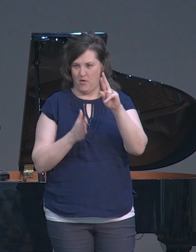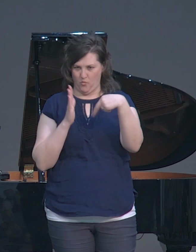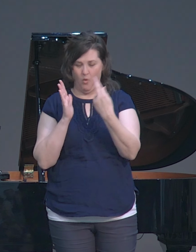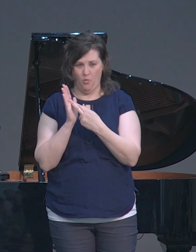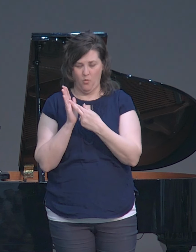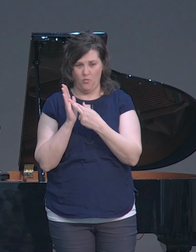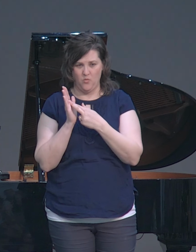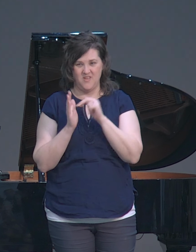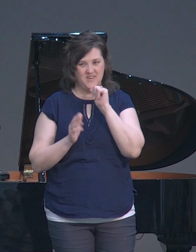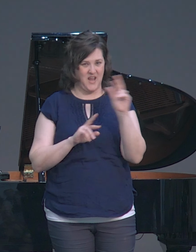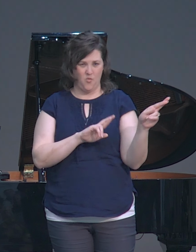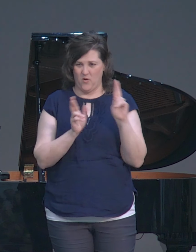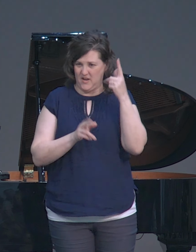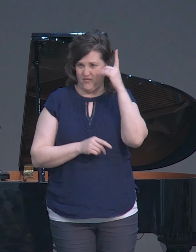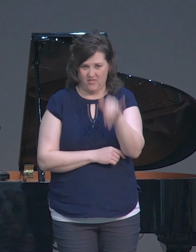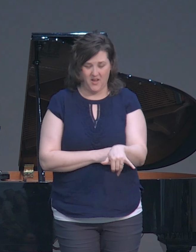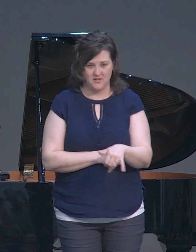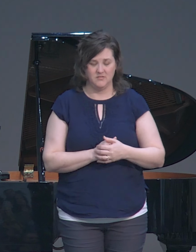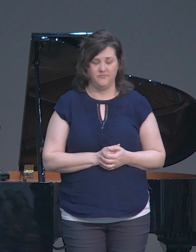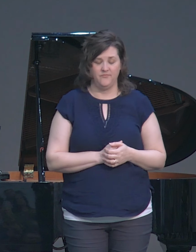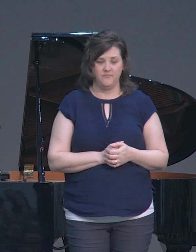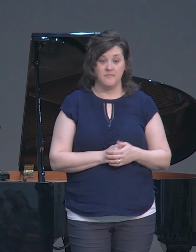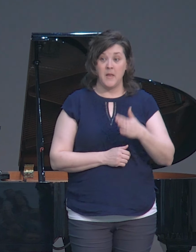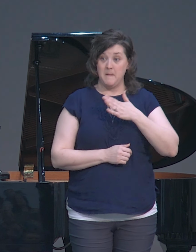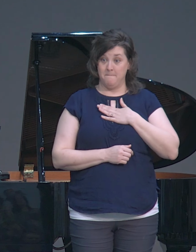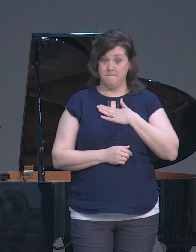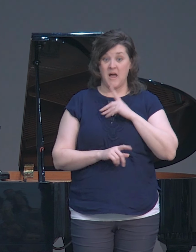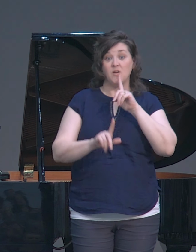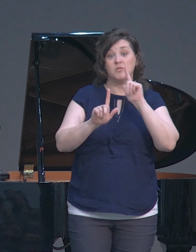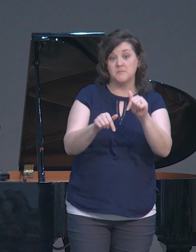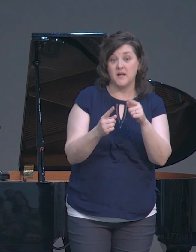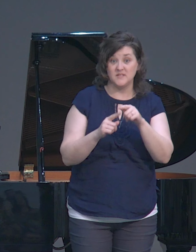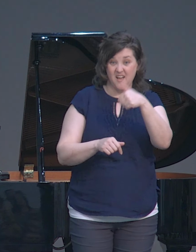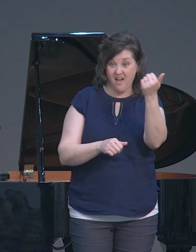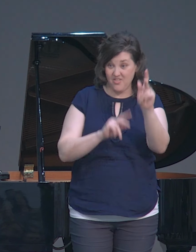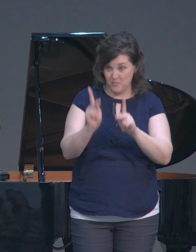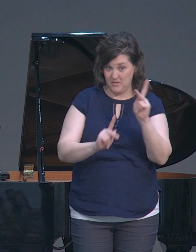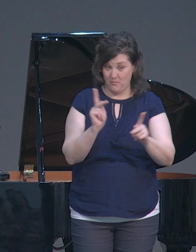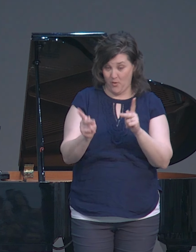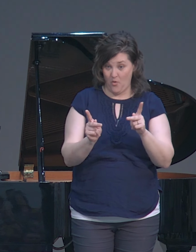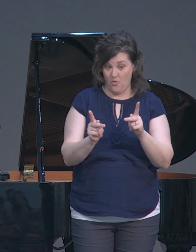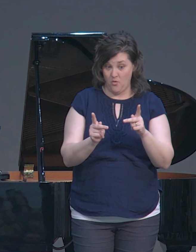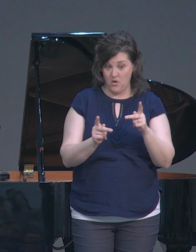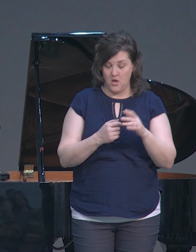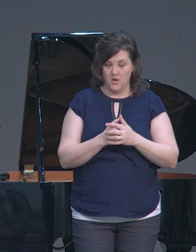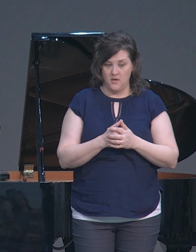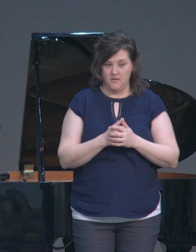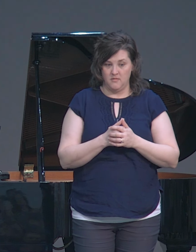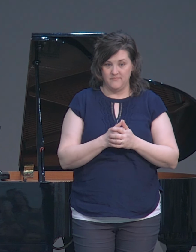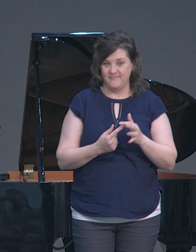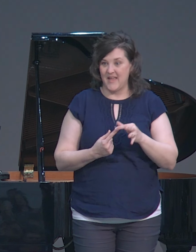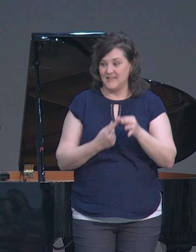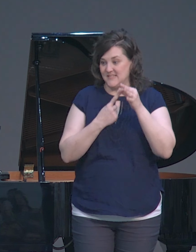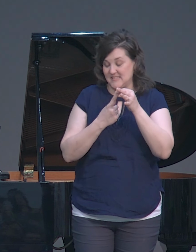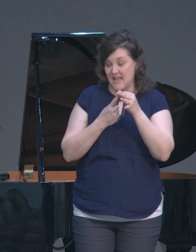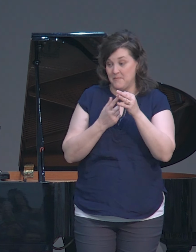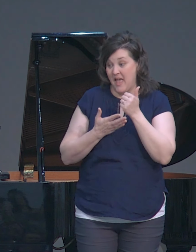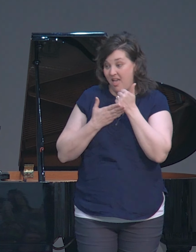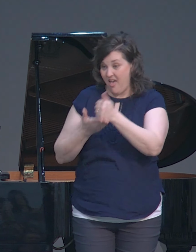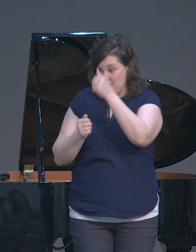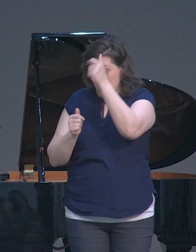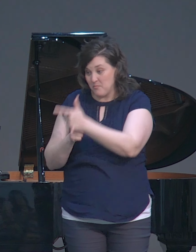My response to others Outside of helping my brother forsake his sin